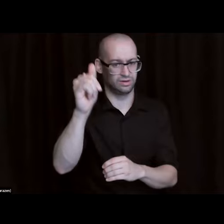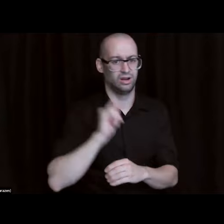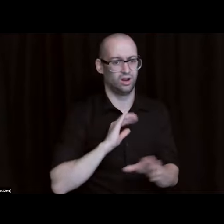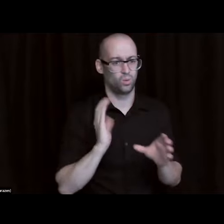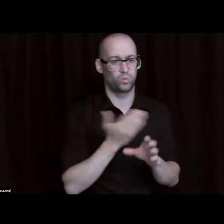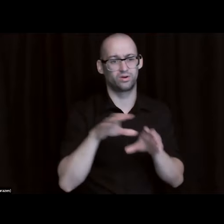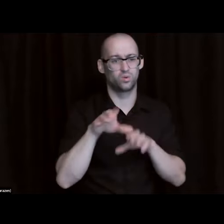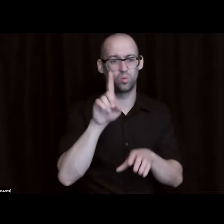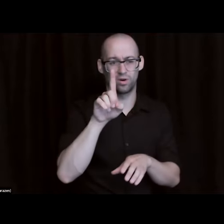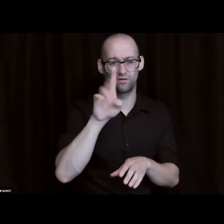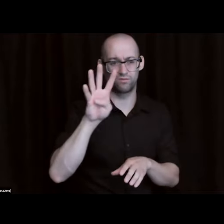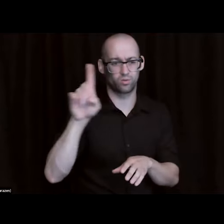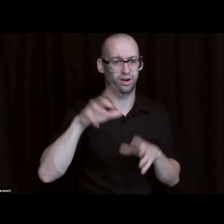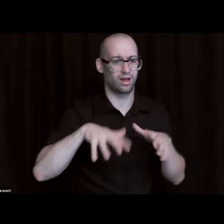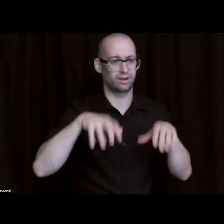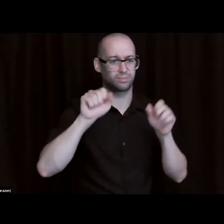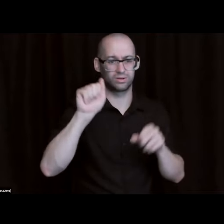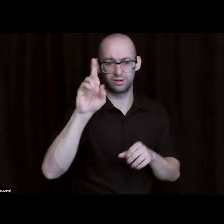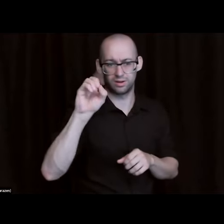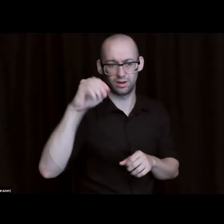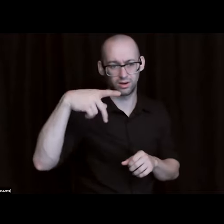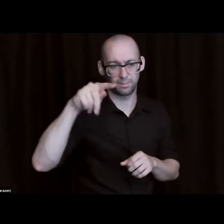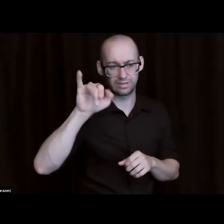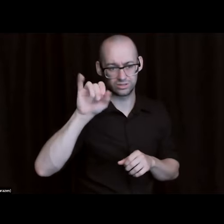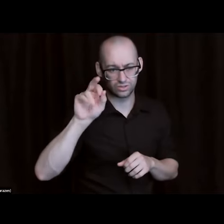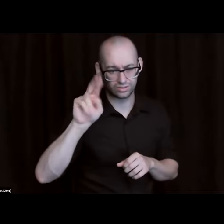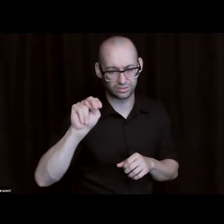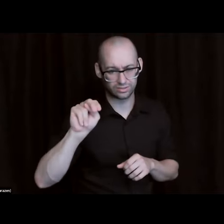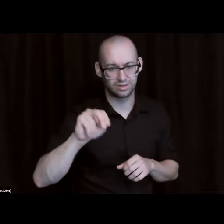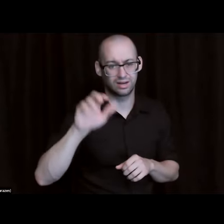141 adoptions. We call them adoptions, which is ACP